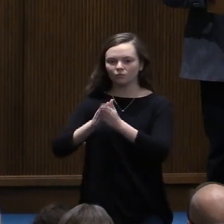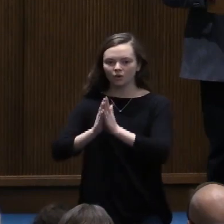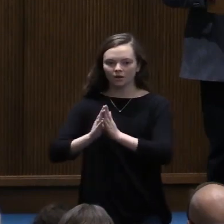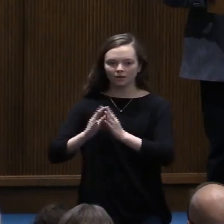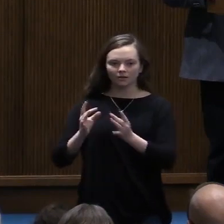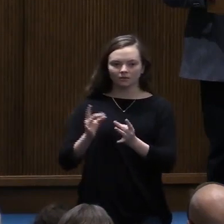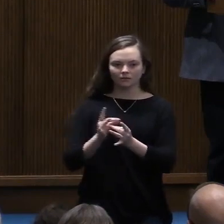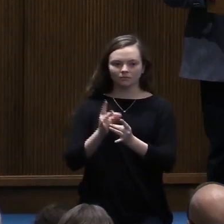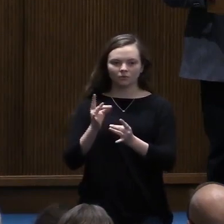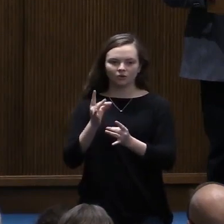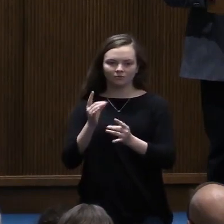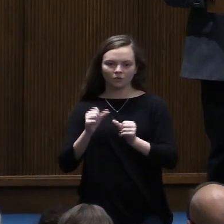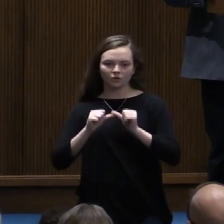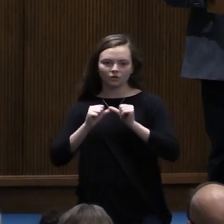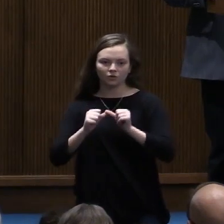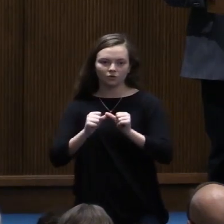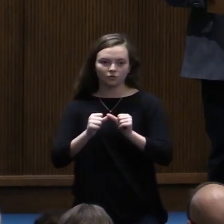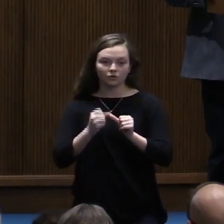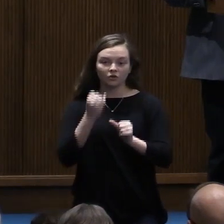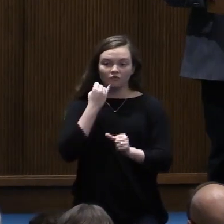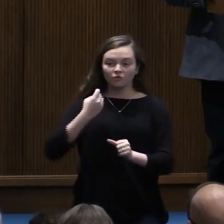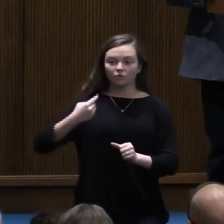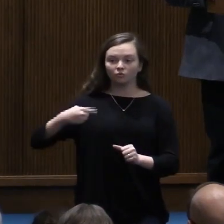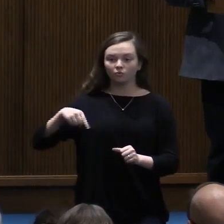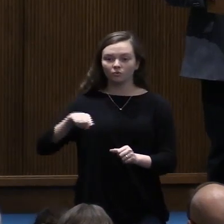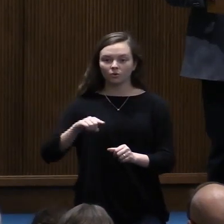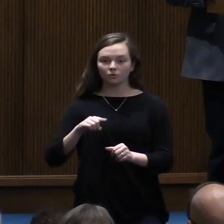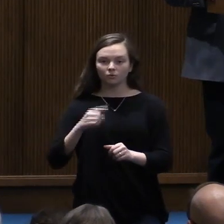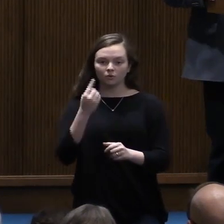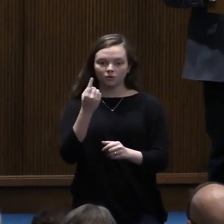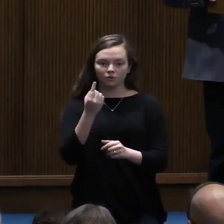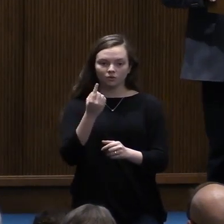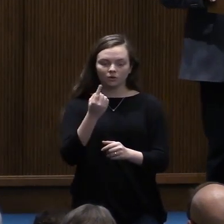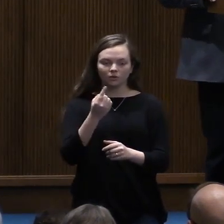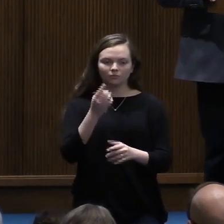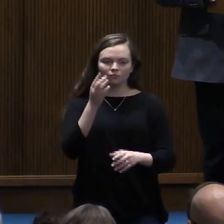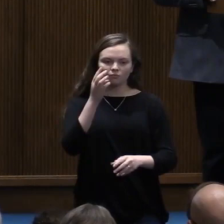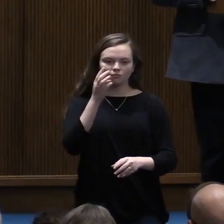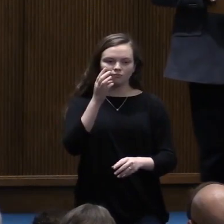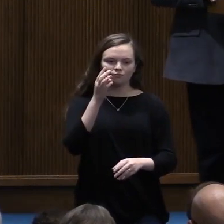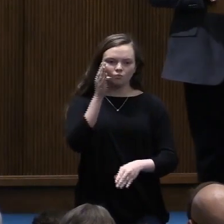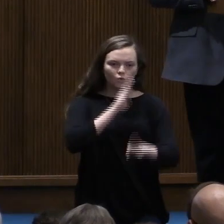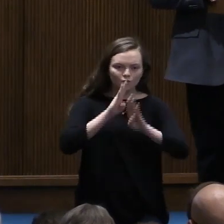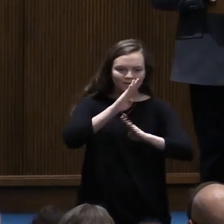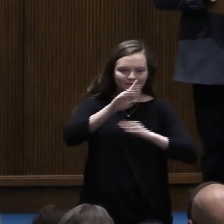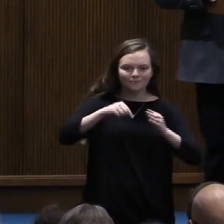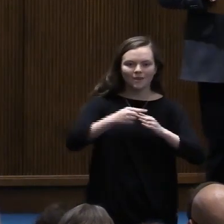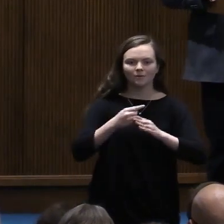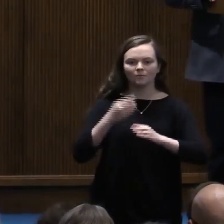you're one of those who is worried about the future, your grandparents were too.